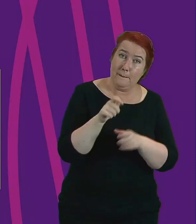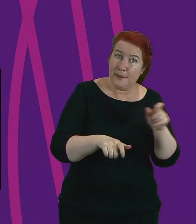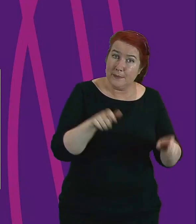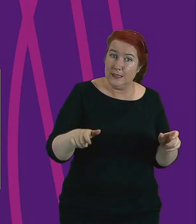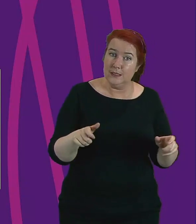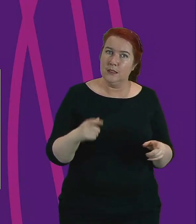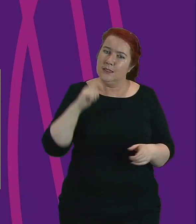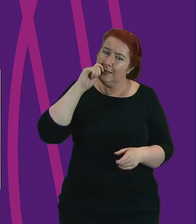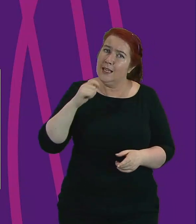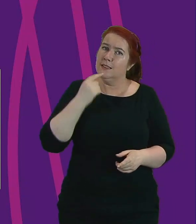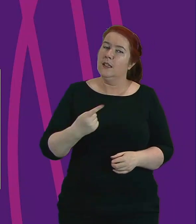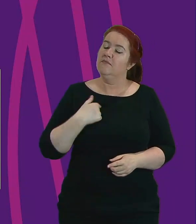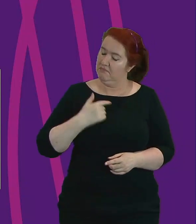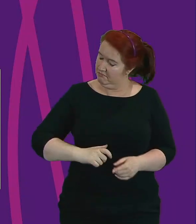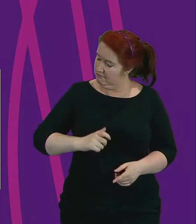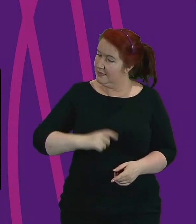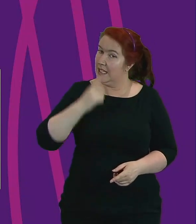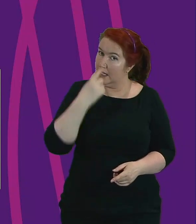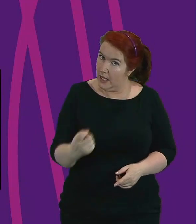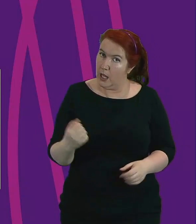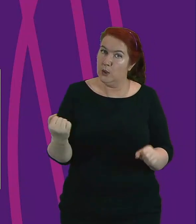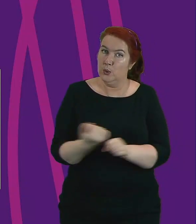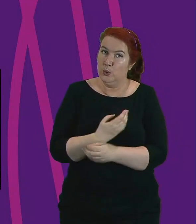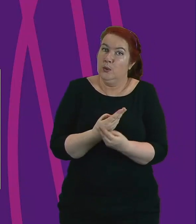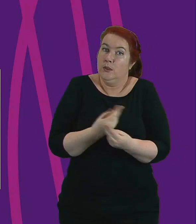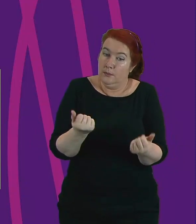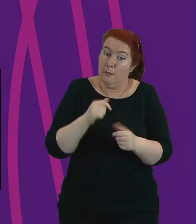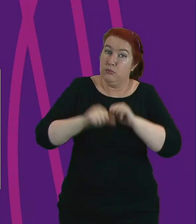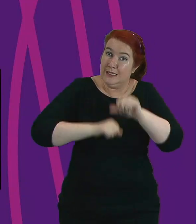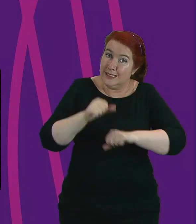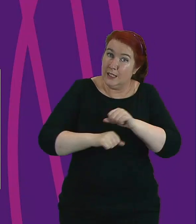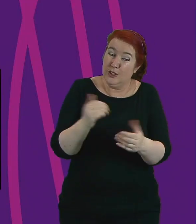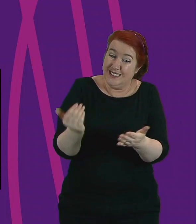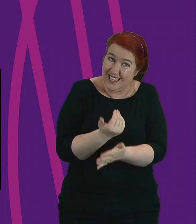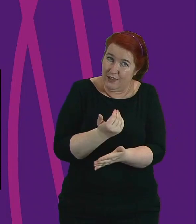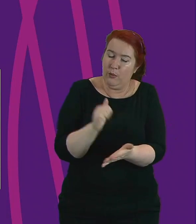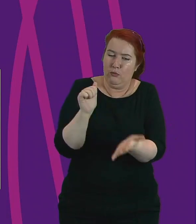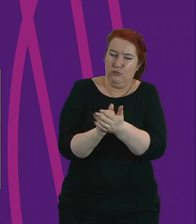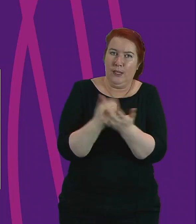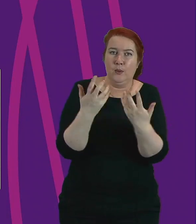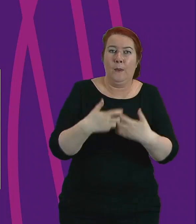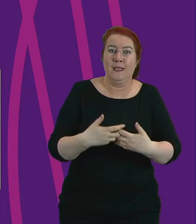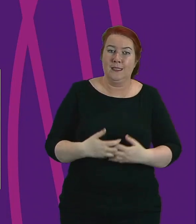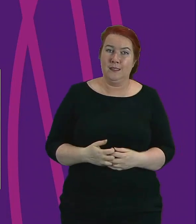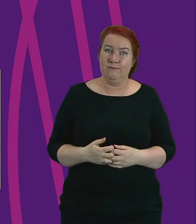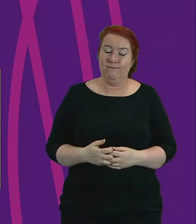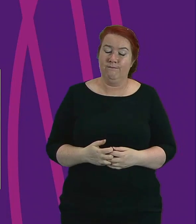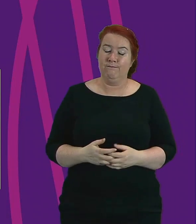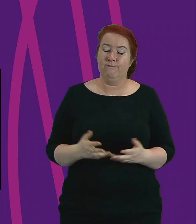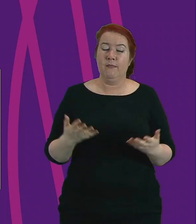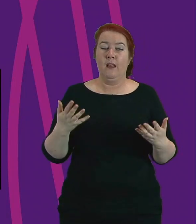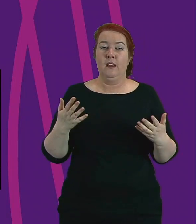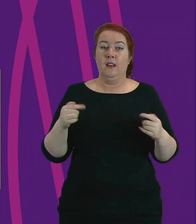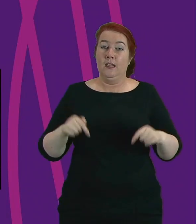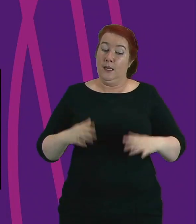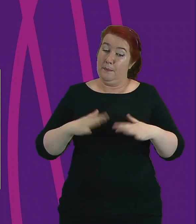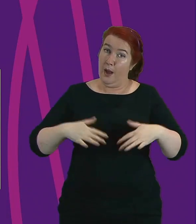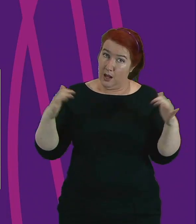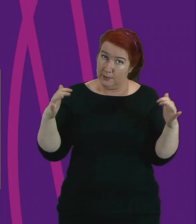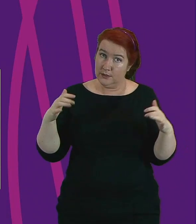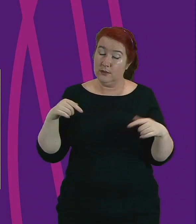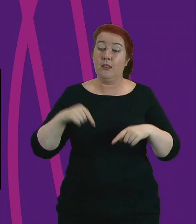confident that they can do those procedures safely with the right kit. Presiding Officer, this Parliament and this country will